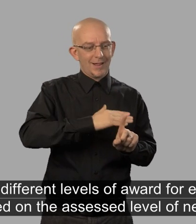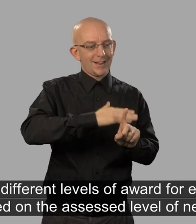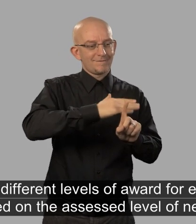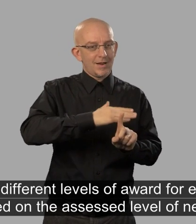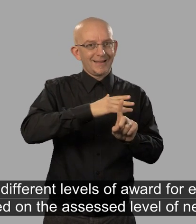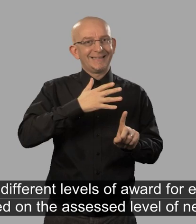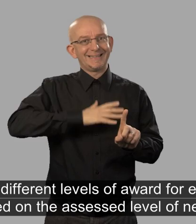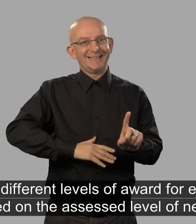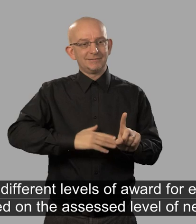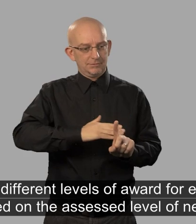need.